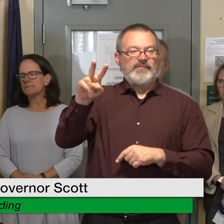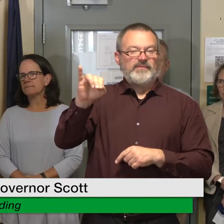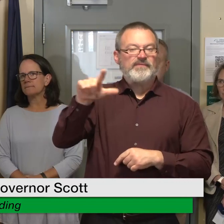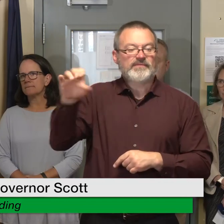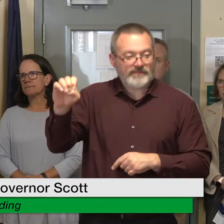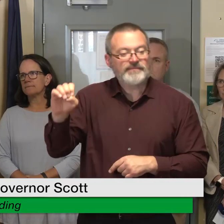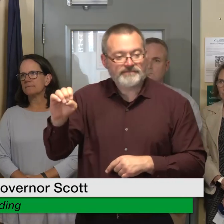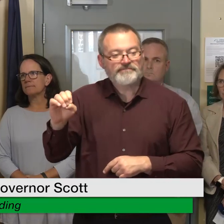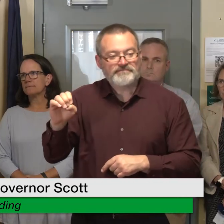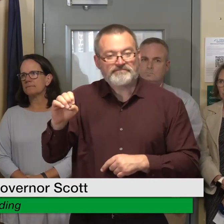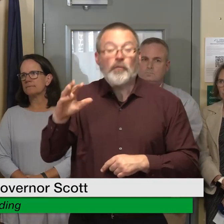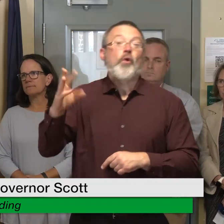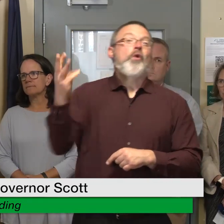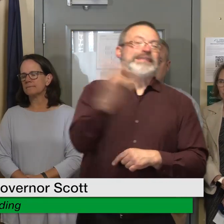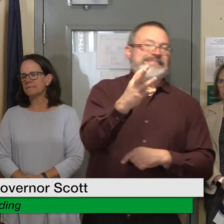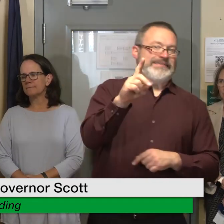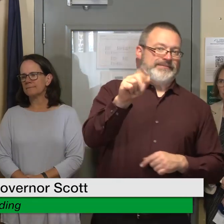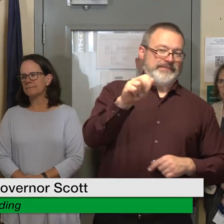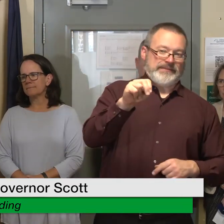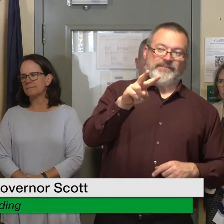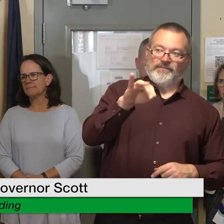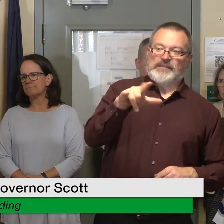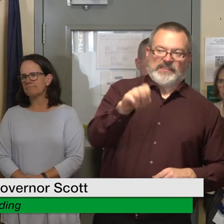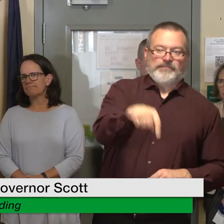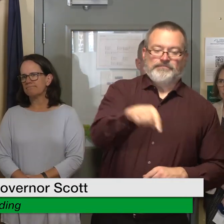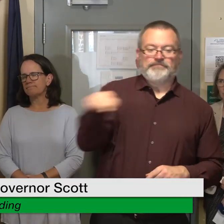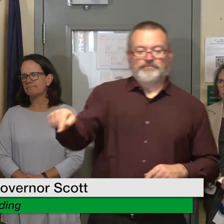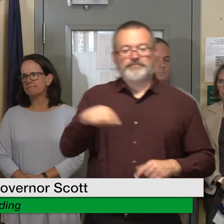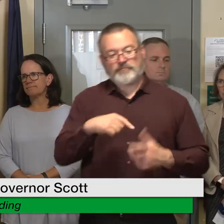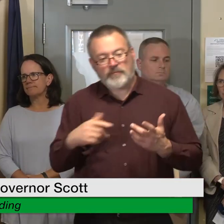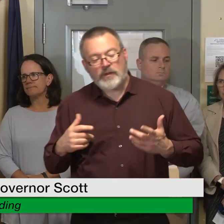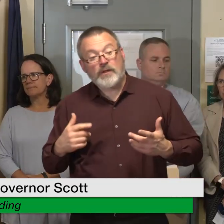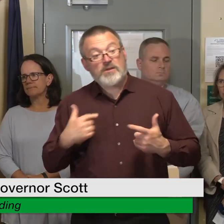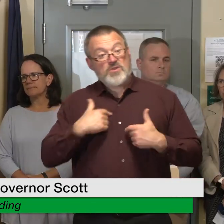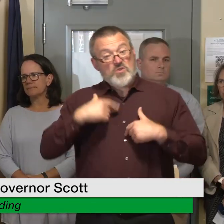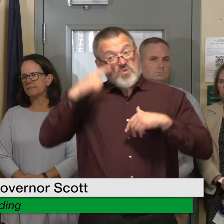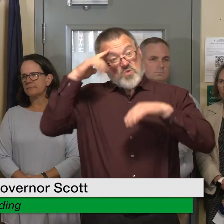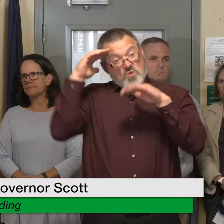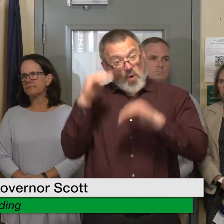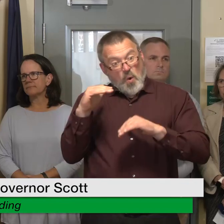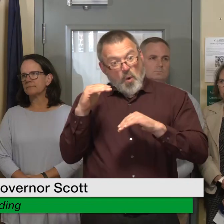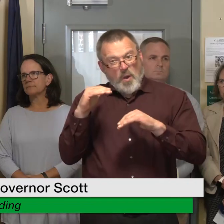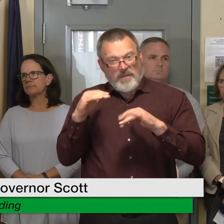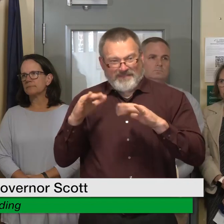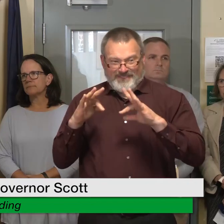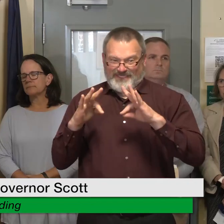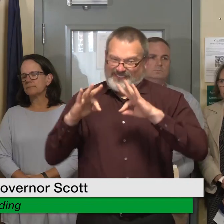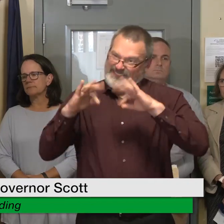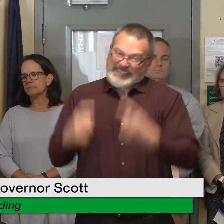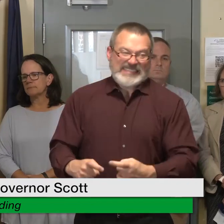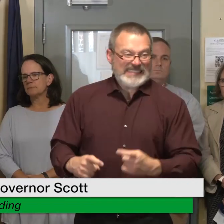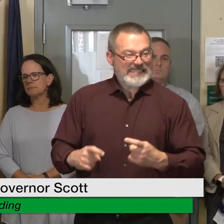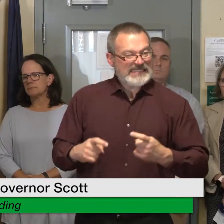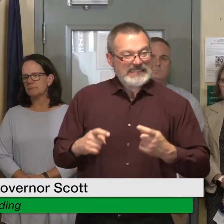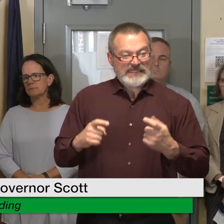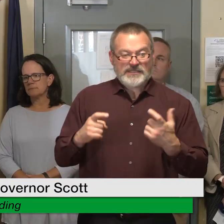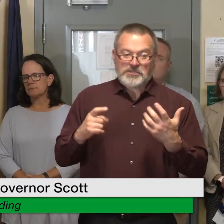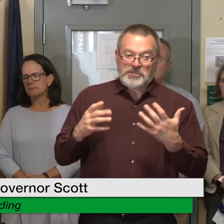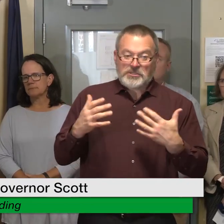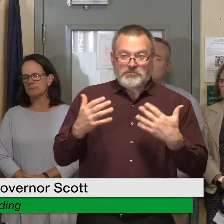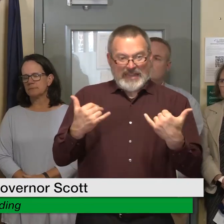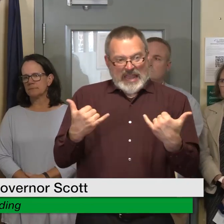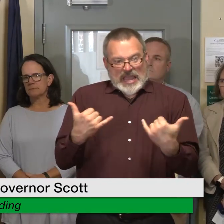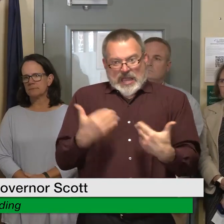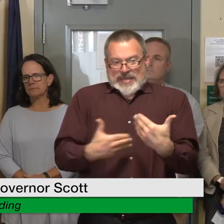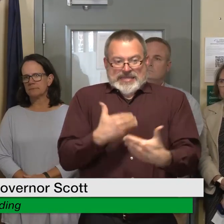We are hopeful that the repairs to that may coincide with our goal